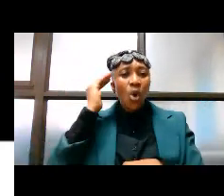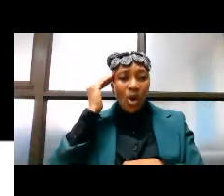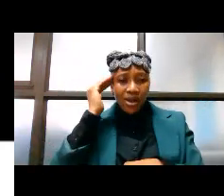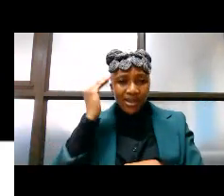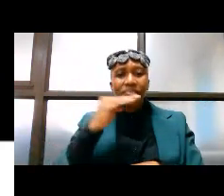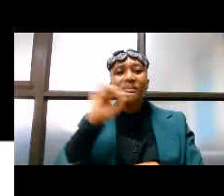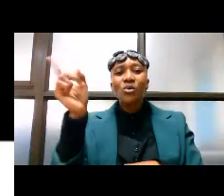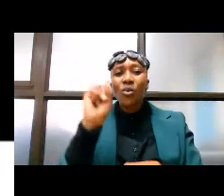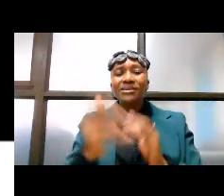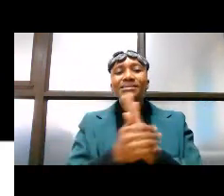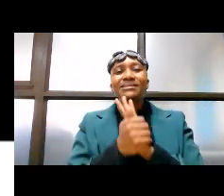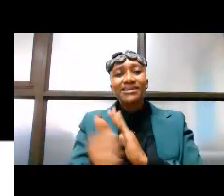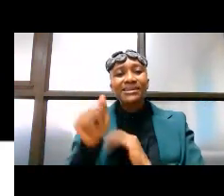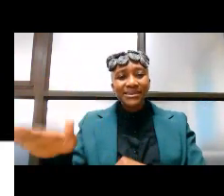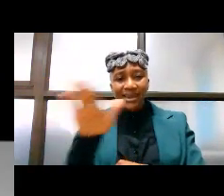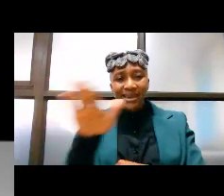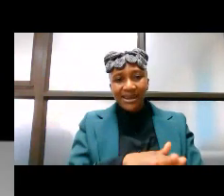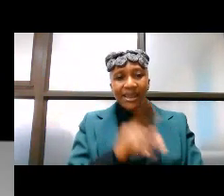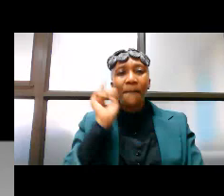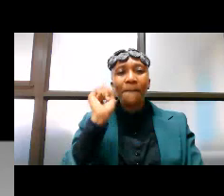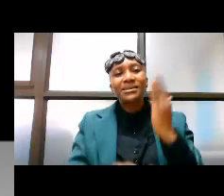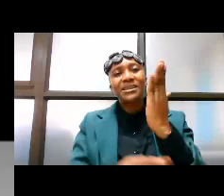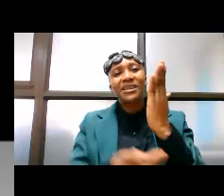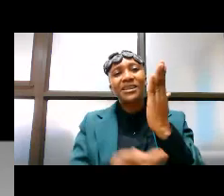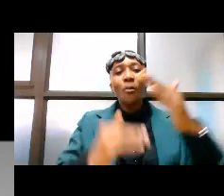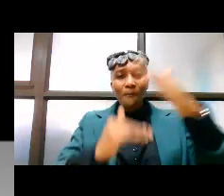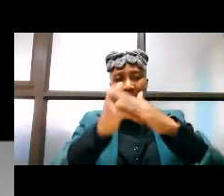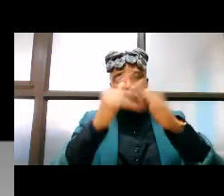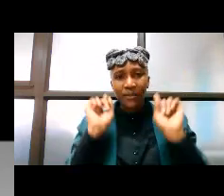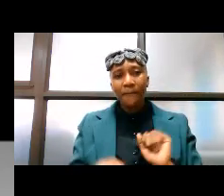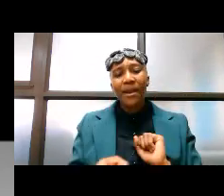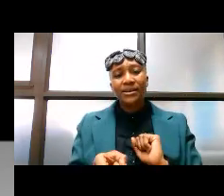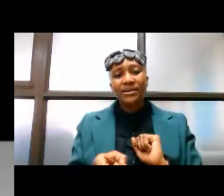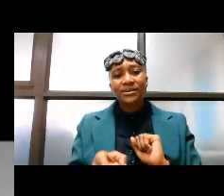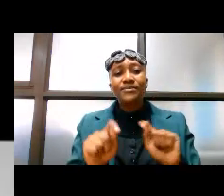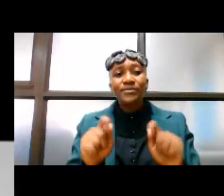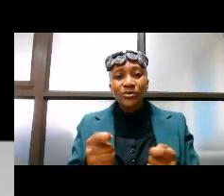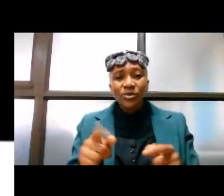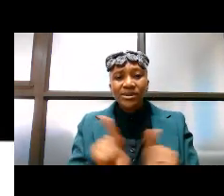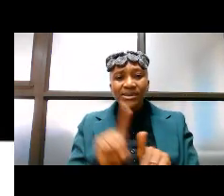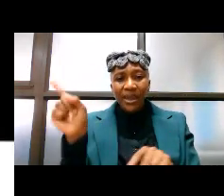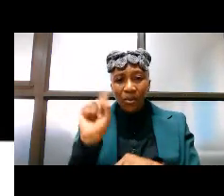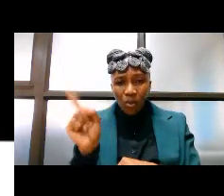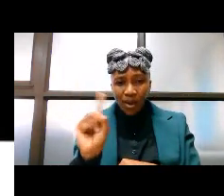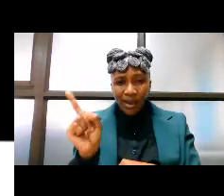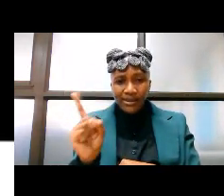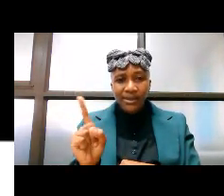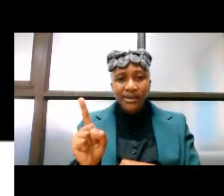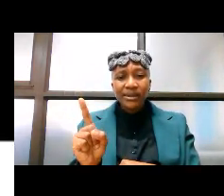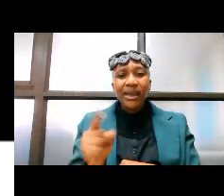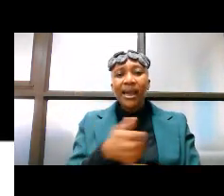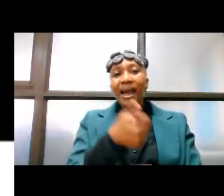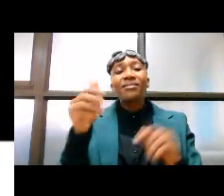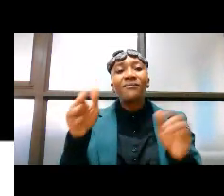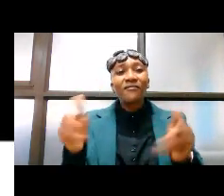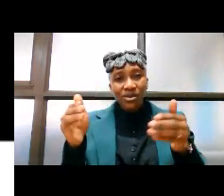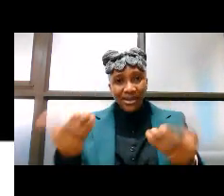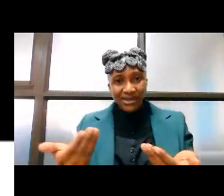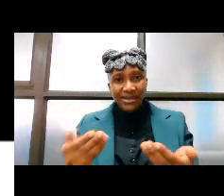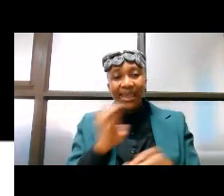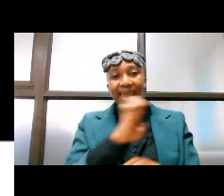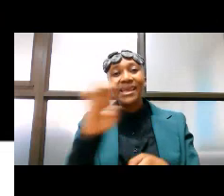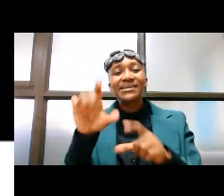potential. Work done by the Nkosi Foundation in the Eastern Cape is a clear example of how